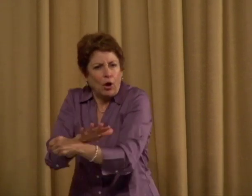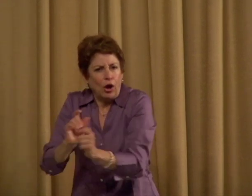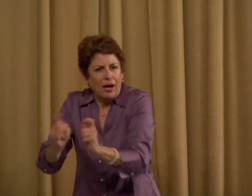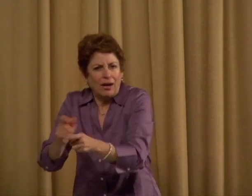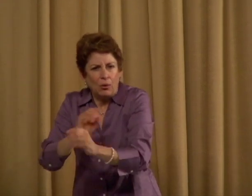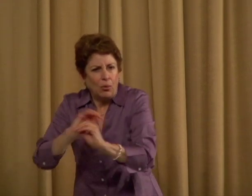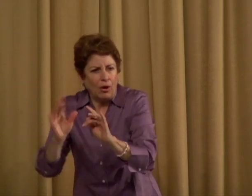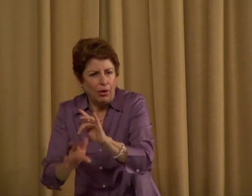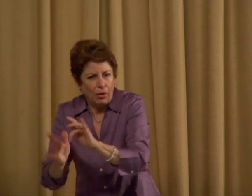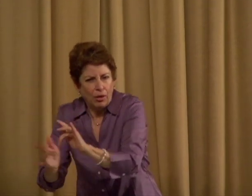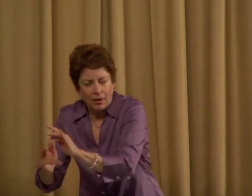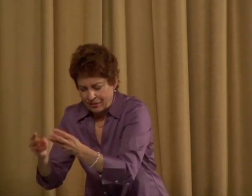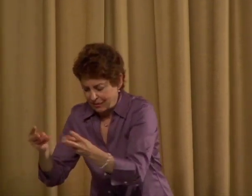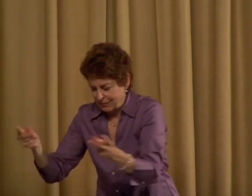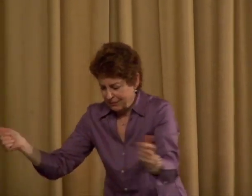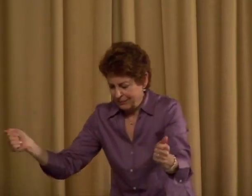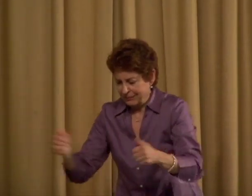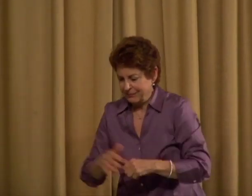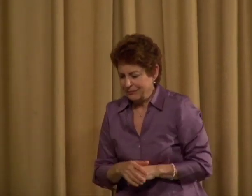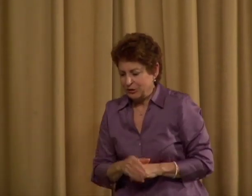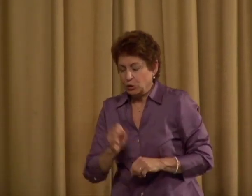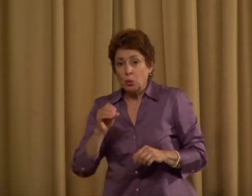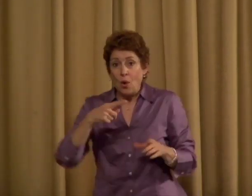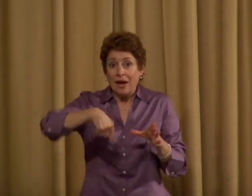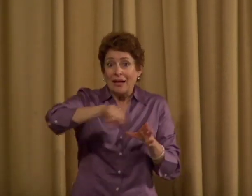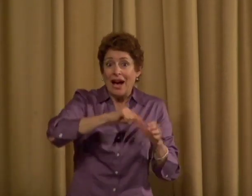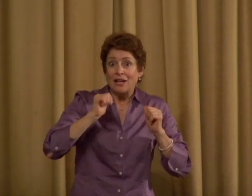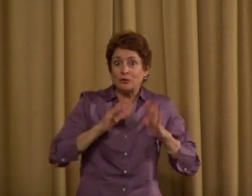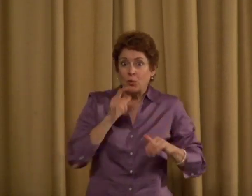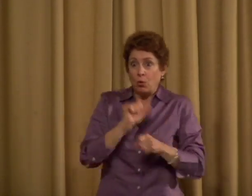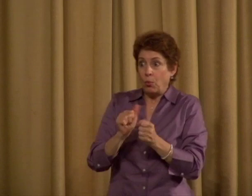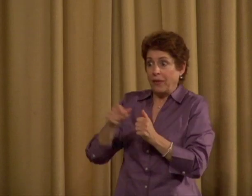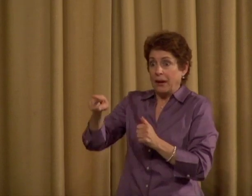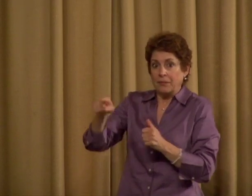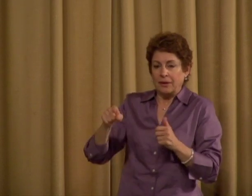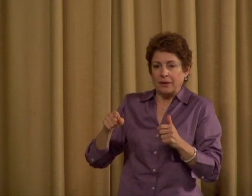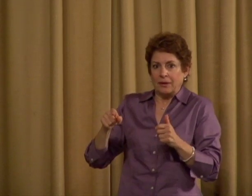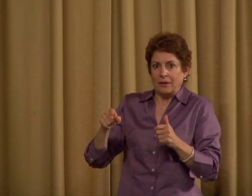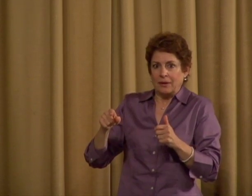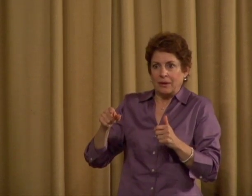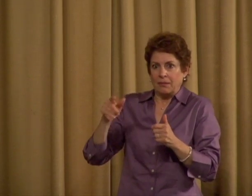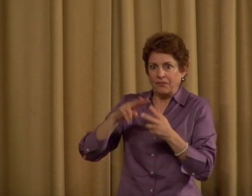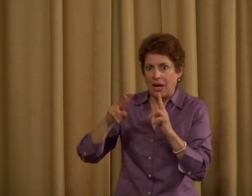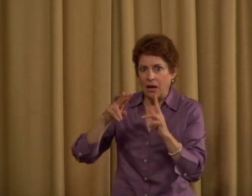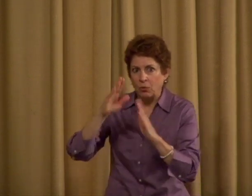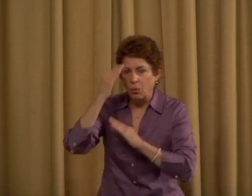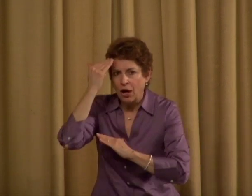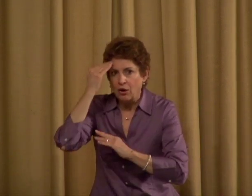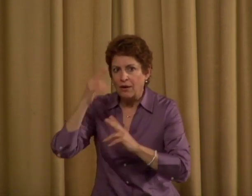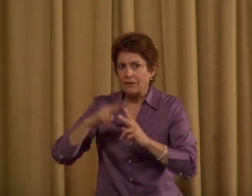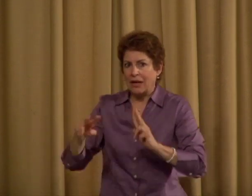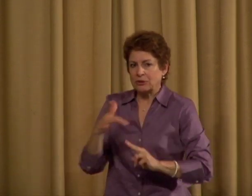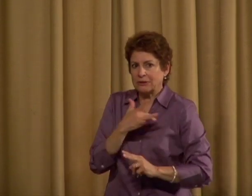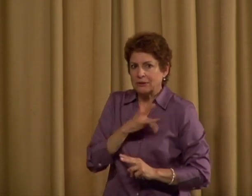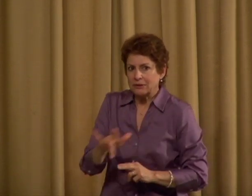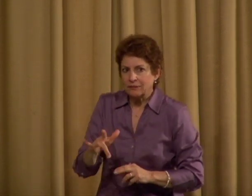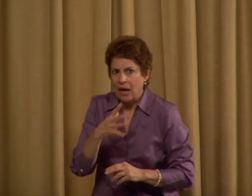over. There's never the full authenticity happening. So the actor working with him became very aware,